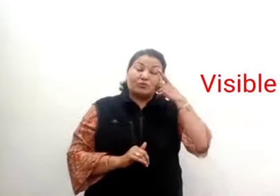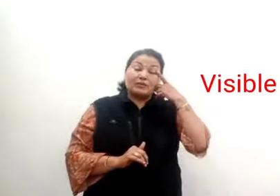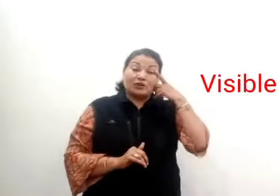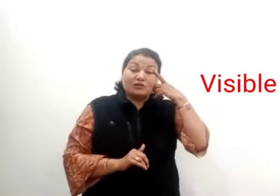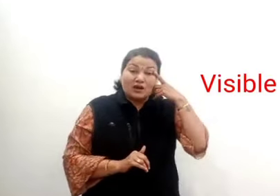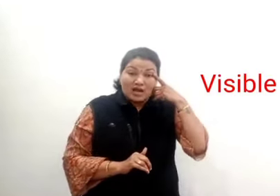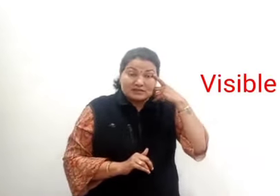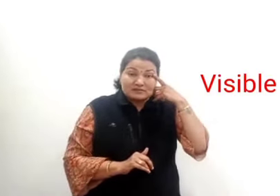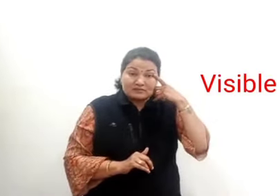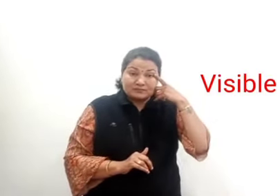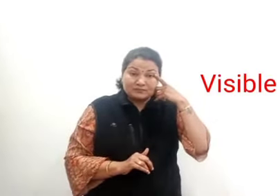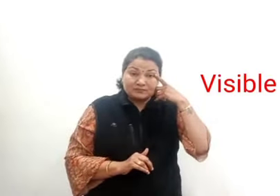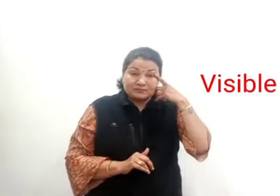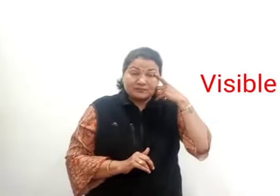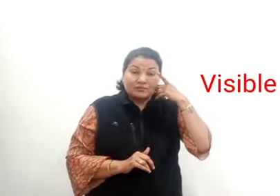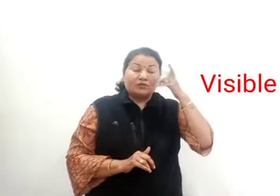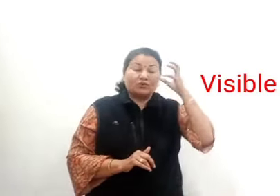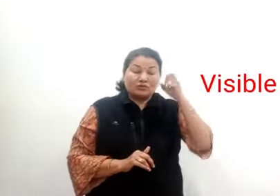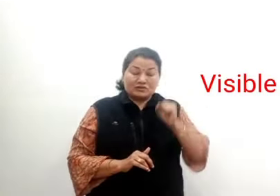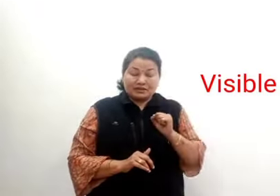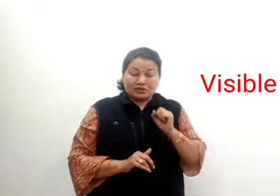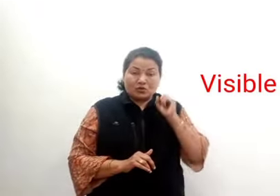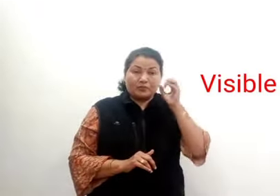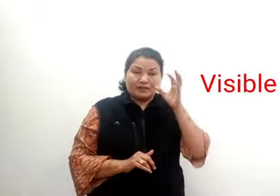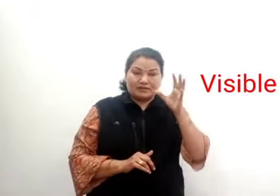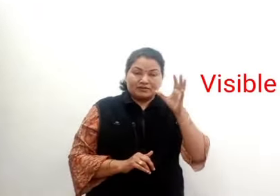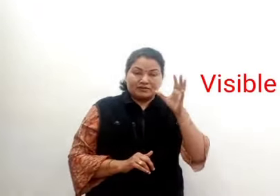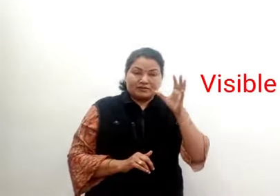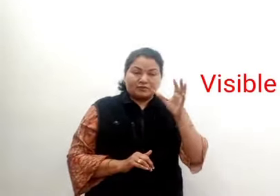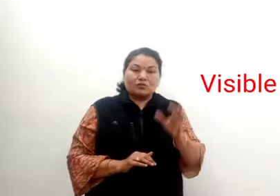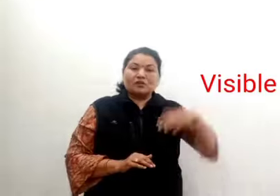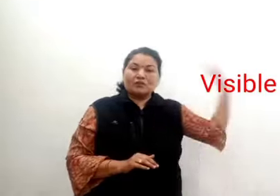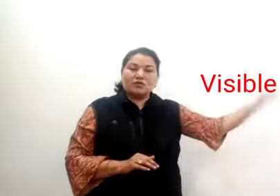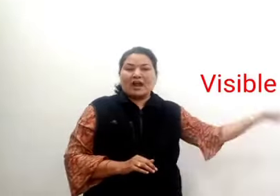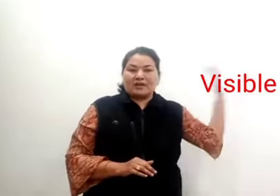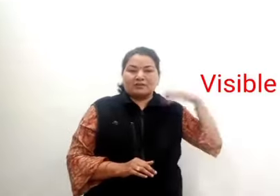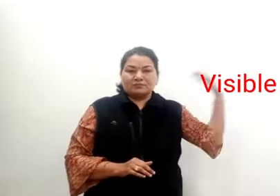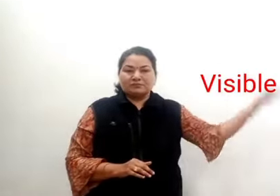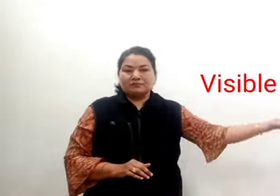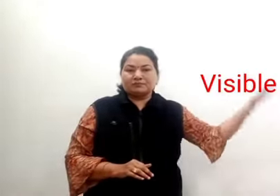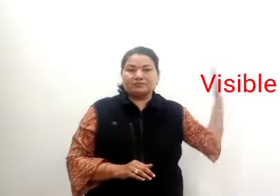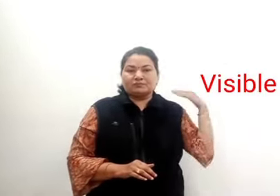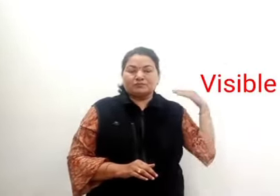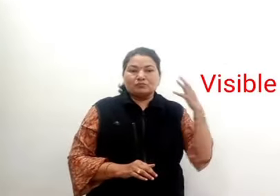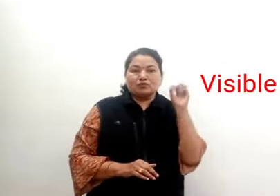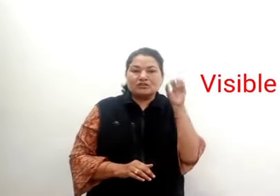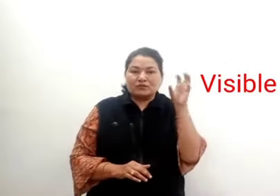Movement of your eyes, you are closing it, you are opening it. Movement of your hand, movements of